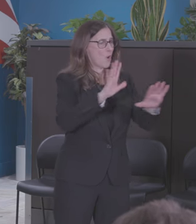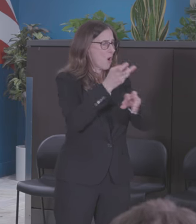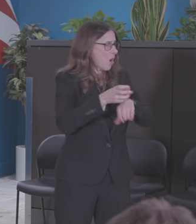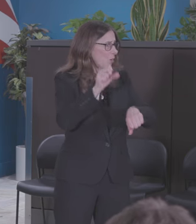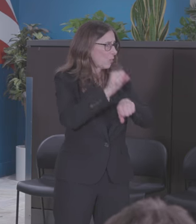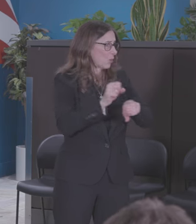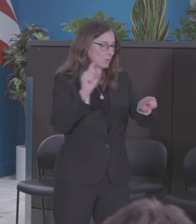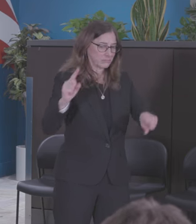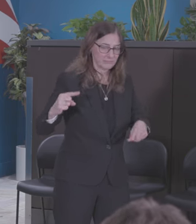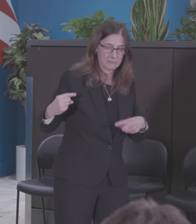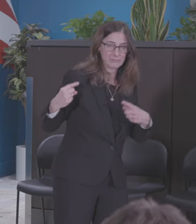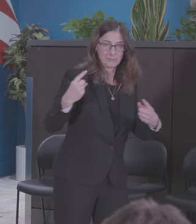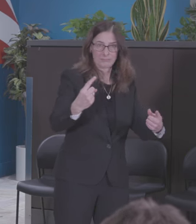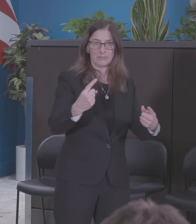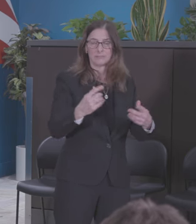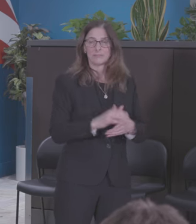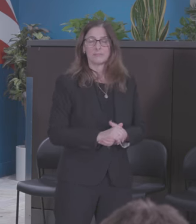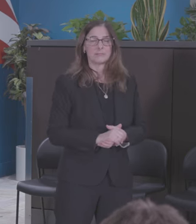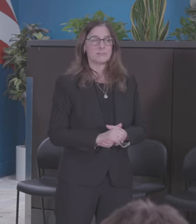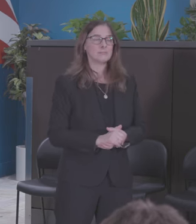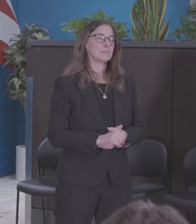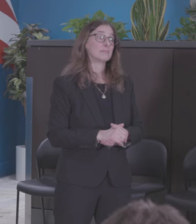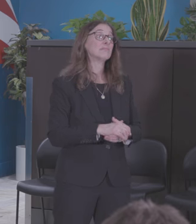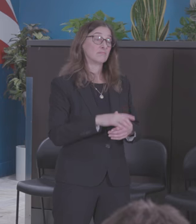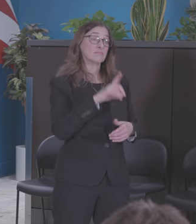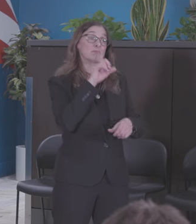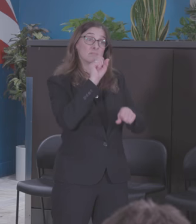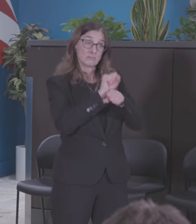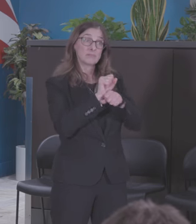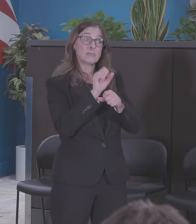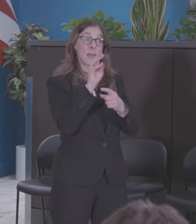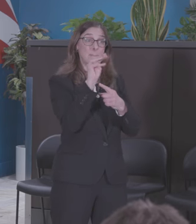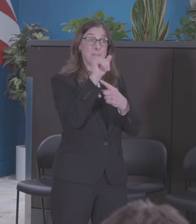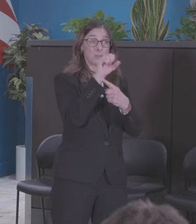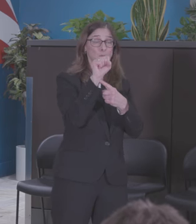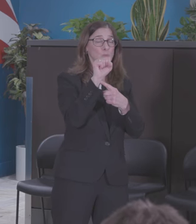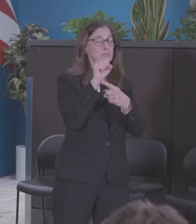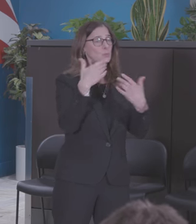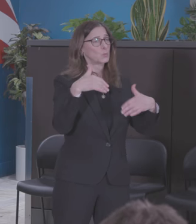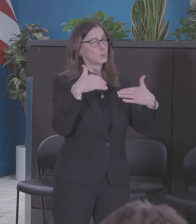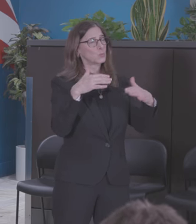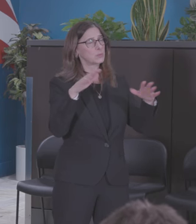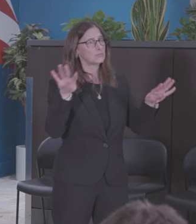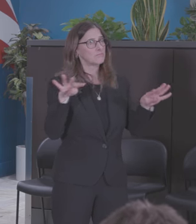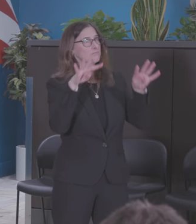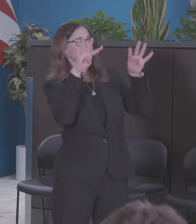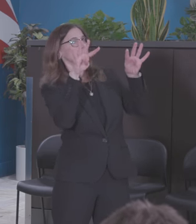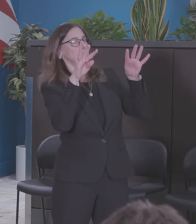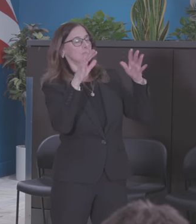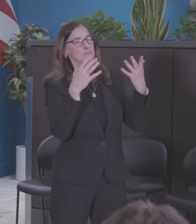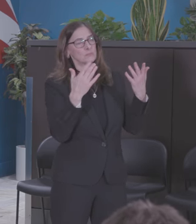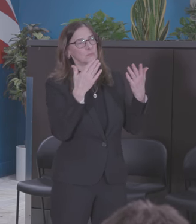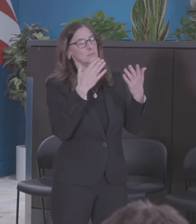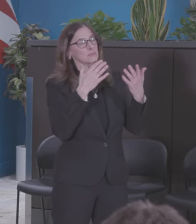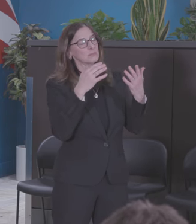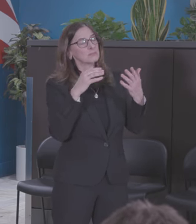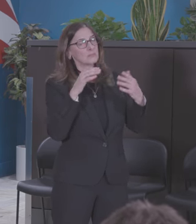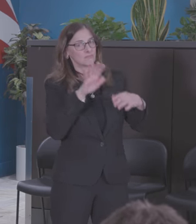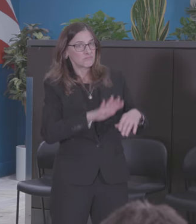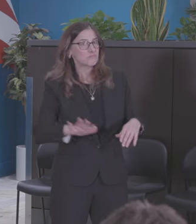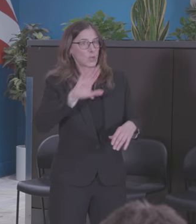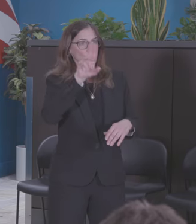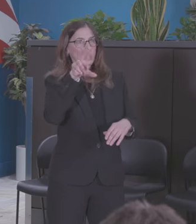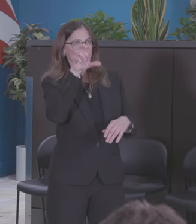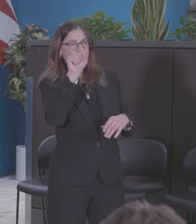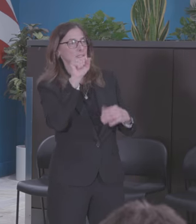us here today. We truly are an example for the rest of the nation, and this approach of an intergovernmental,